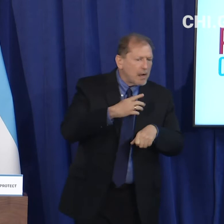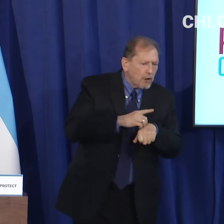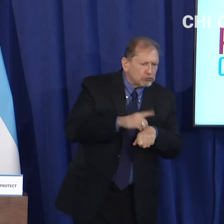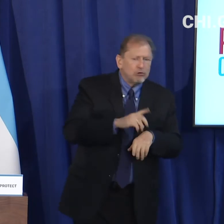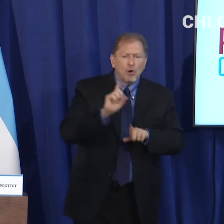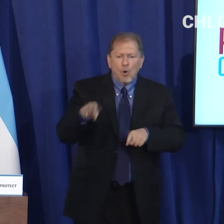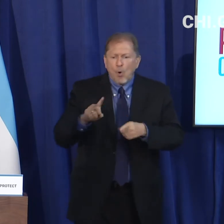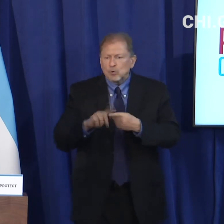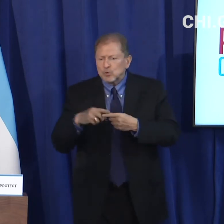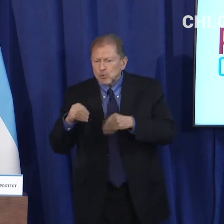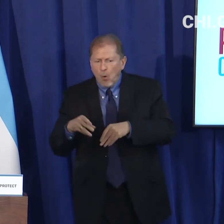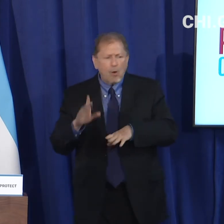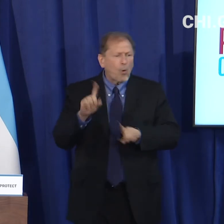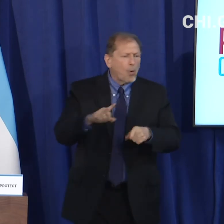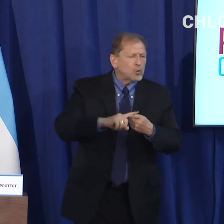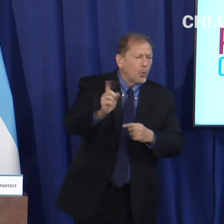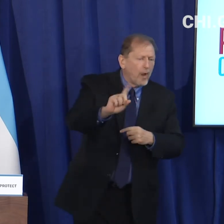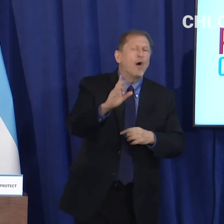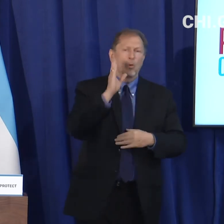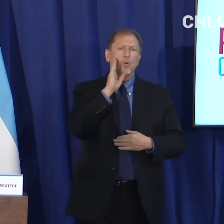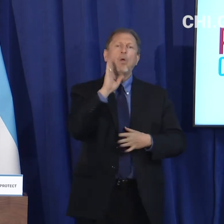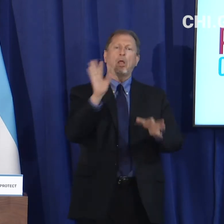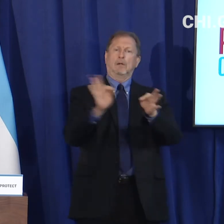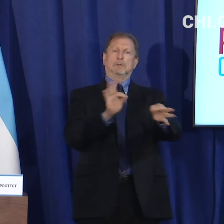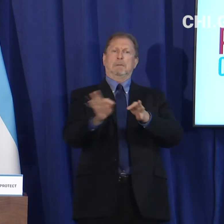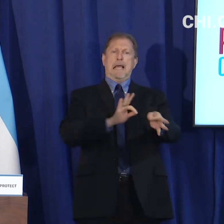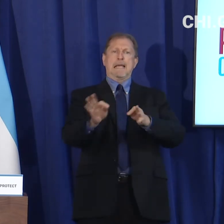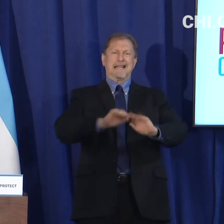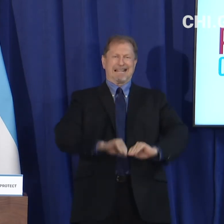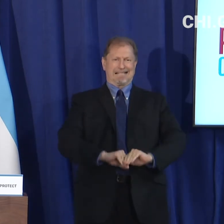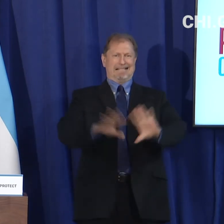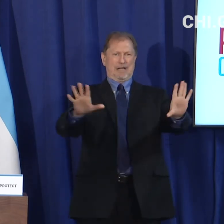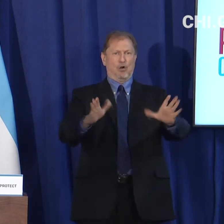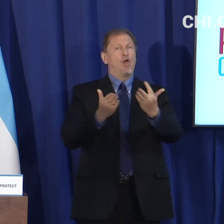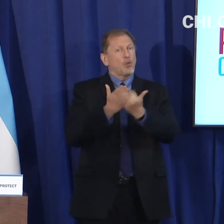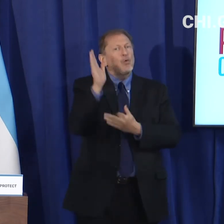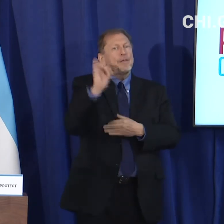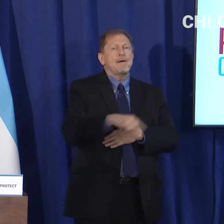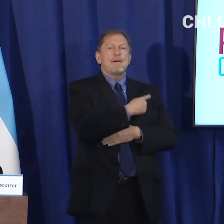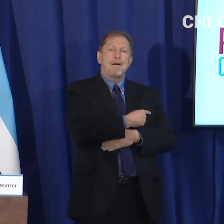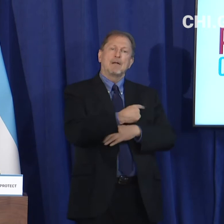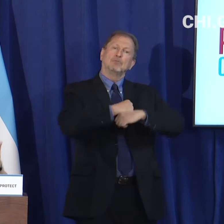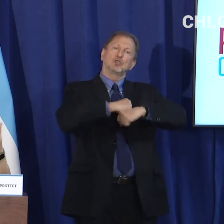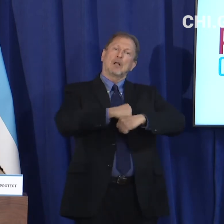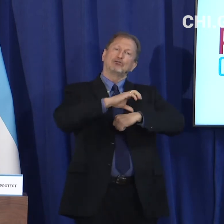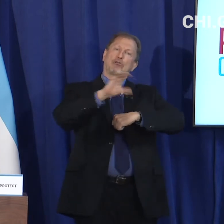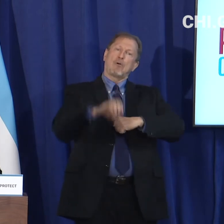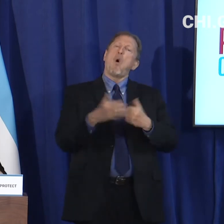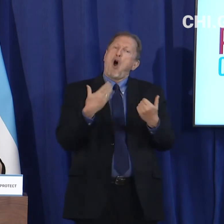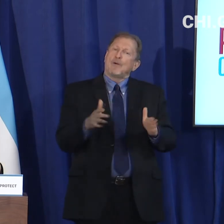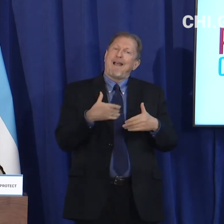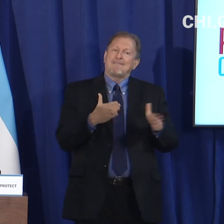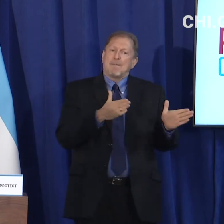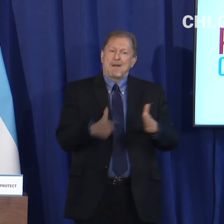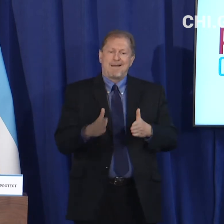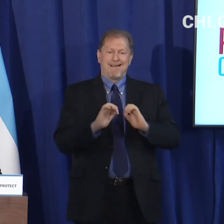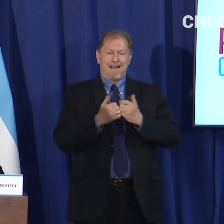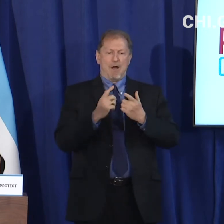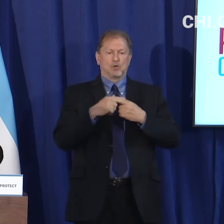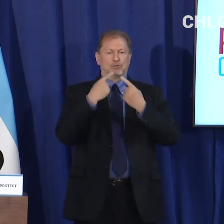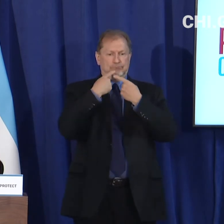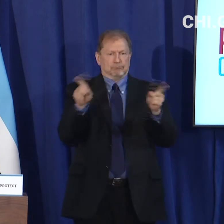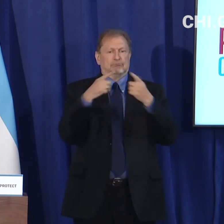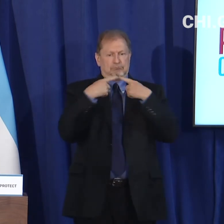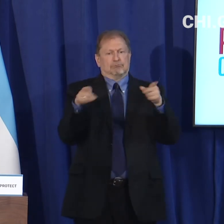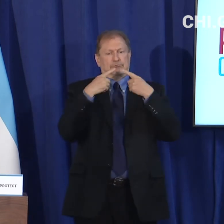The vaccine will fold right into our Protect Chicago campaign. And so as there is messaging available, we've thought a lot